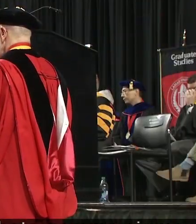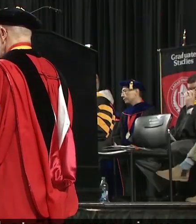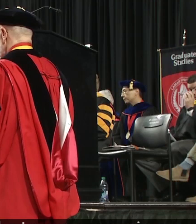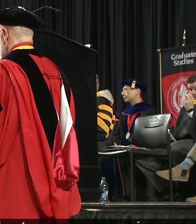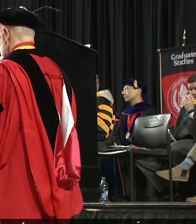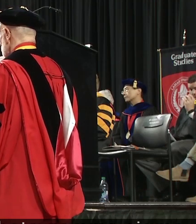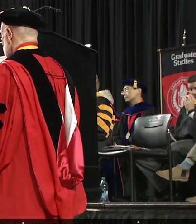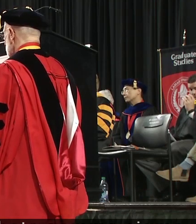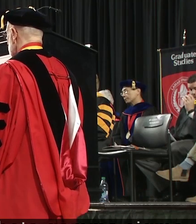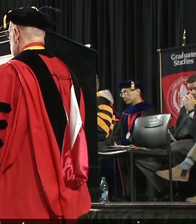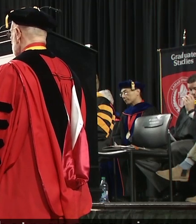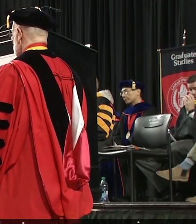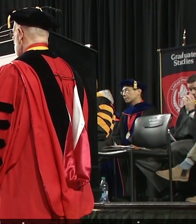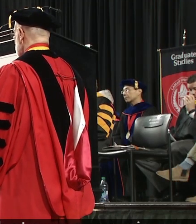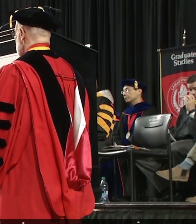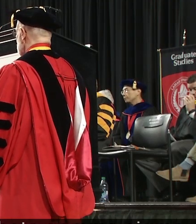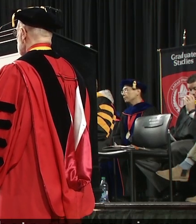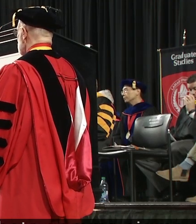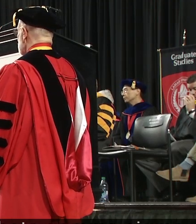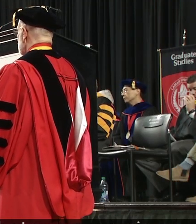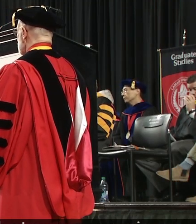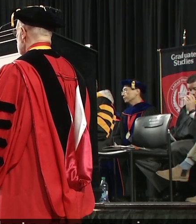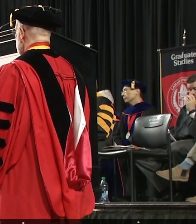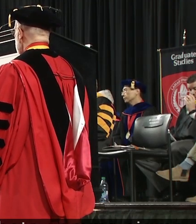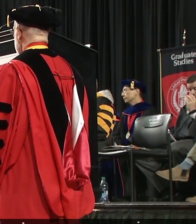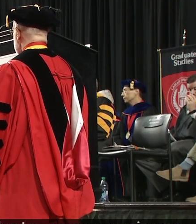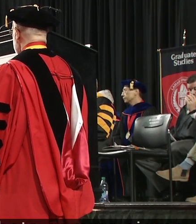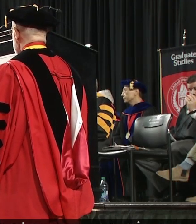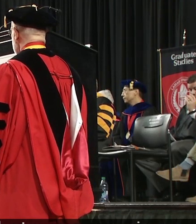Raina Malin Lewis.